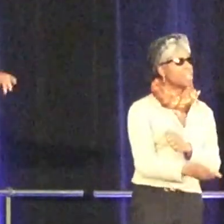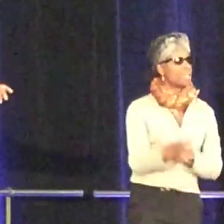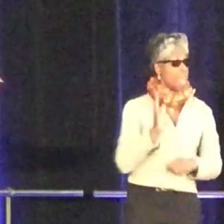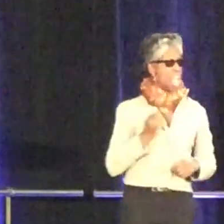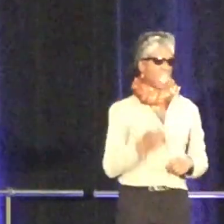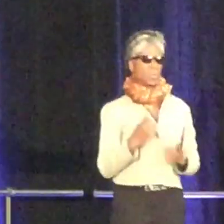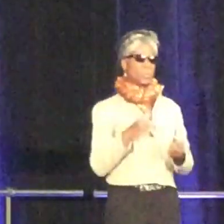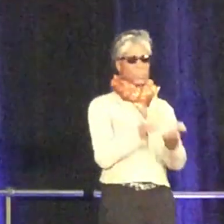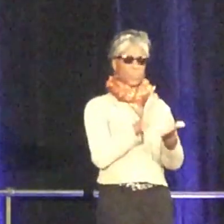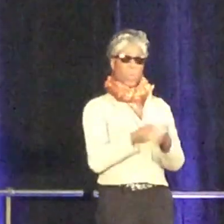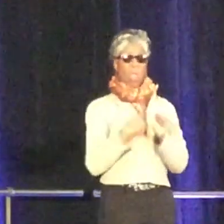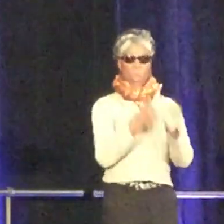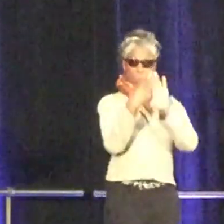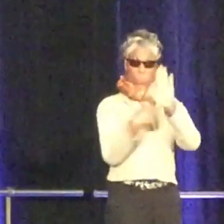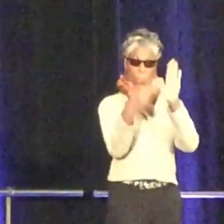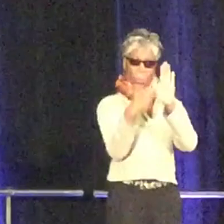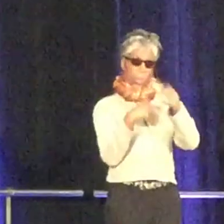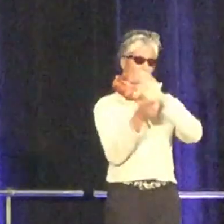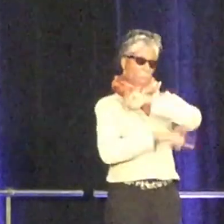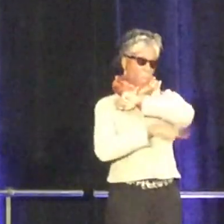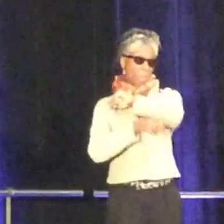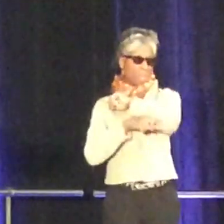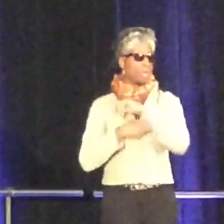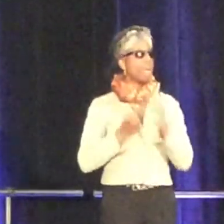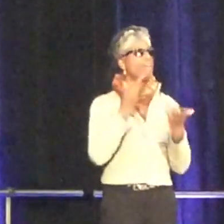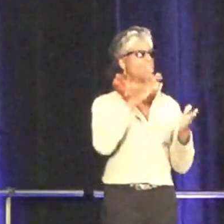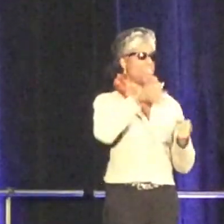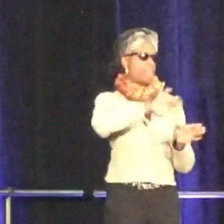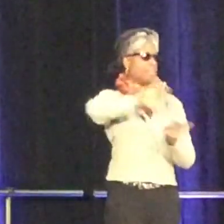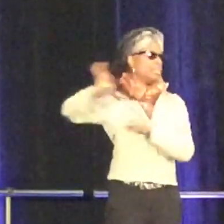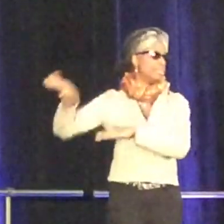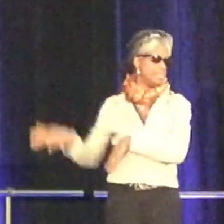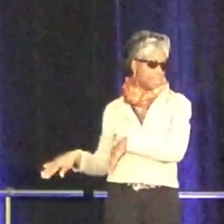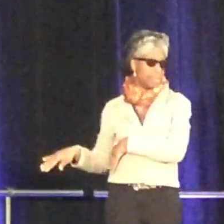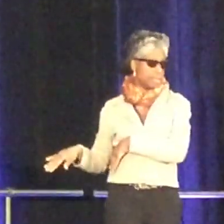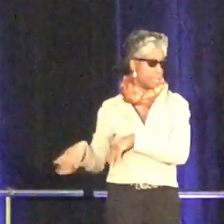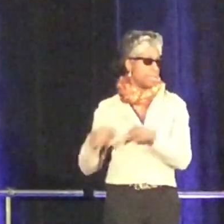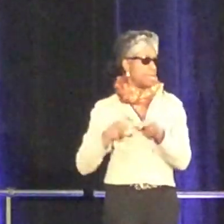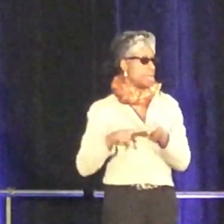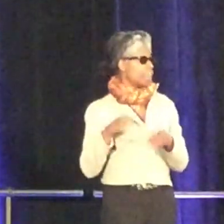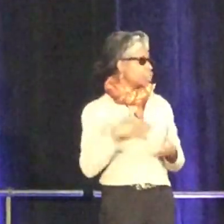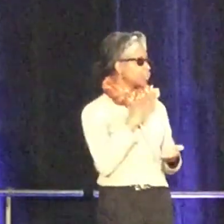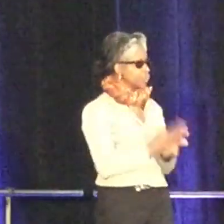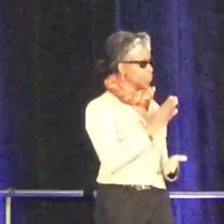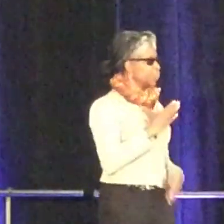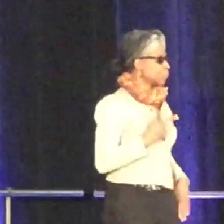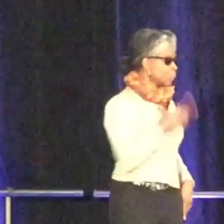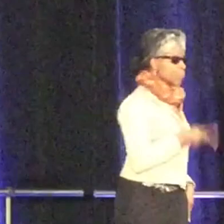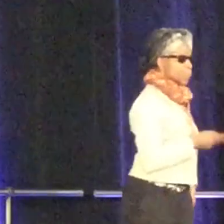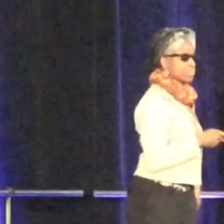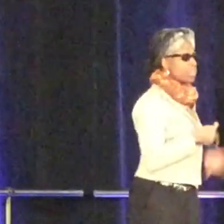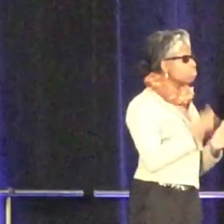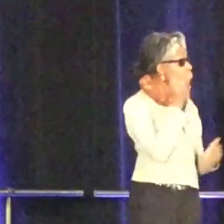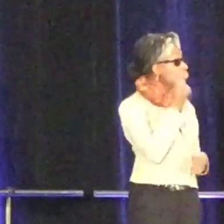Talk to students around cultural and linguistic behaviors. No more. We stop today. That means when a student is doing something that's cultural and linguistic, we're